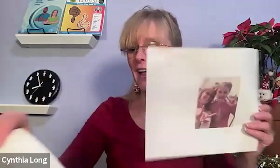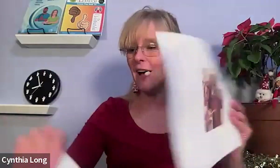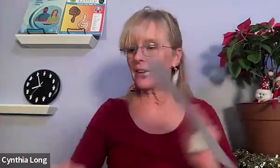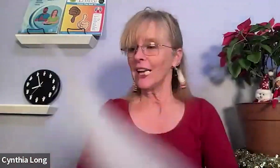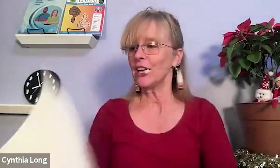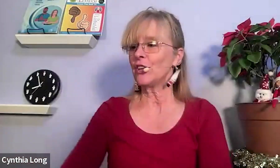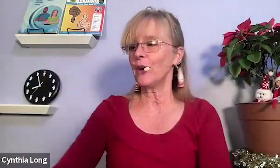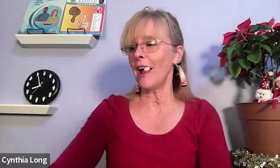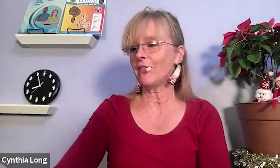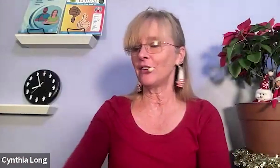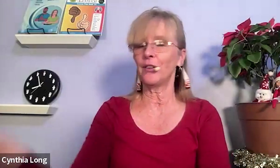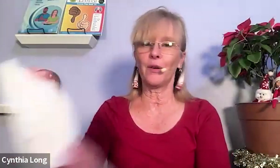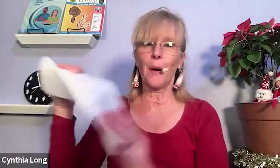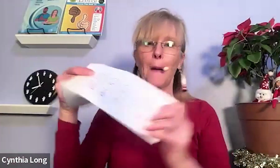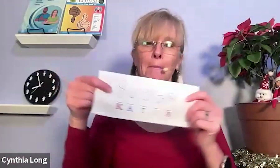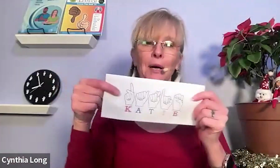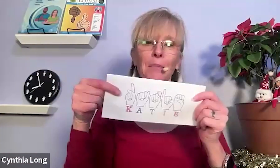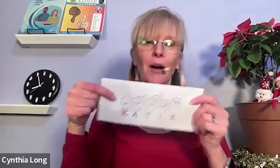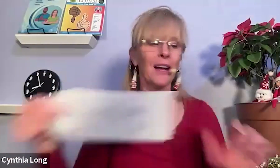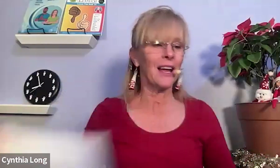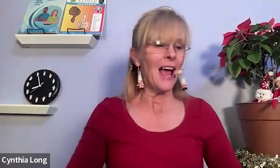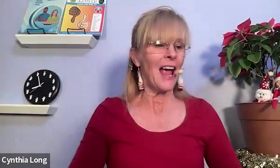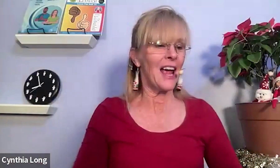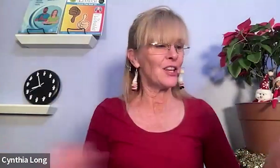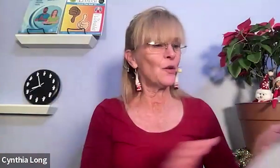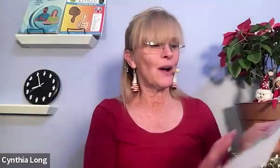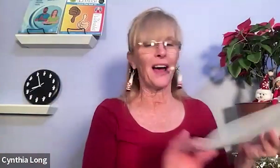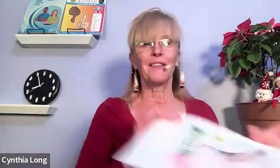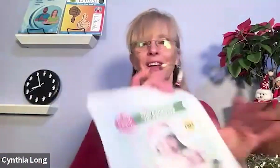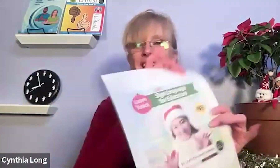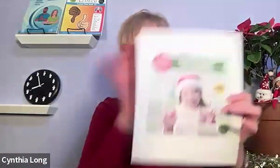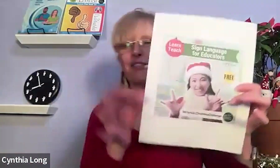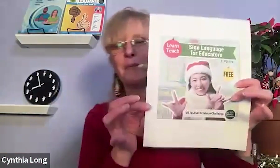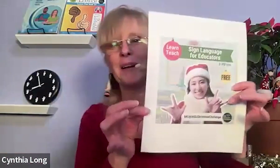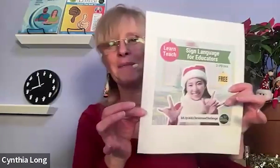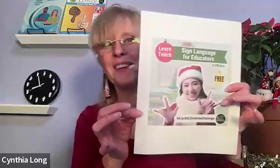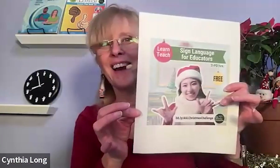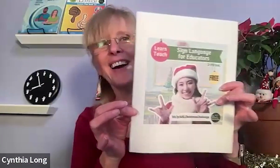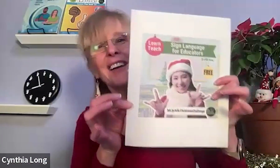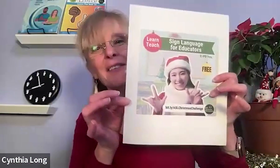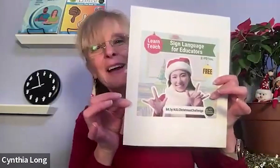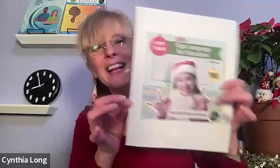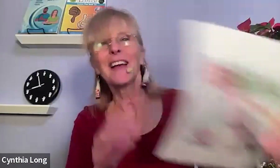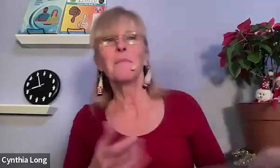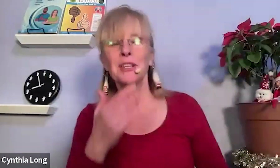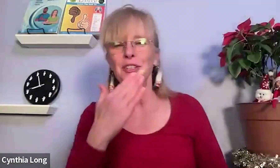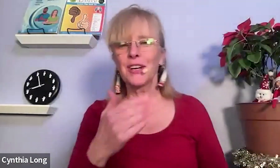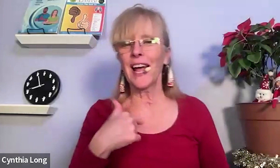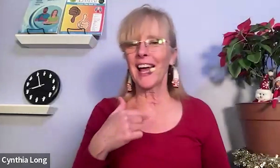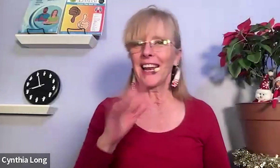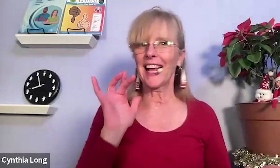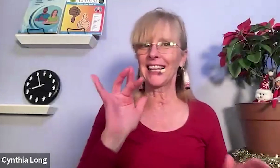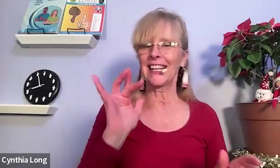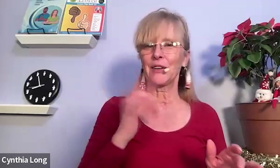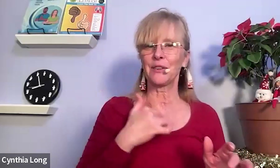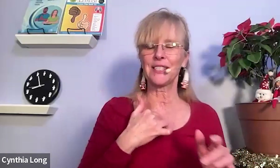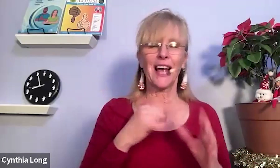out, you have your bookmark, and you have the freebie. All right, everybody, be sure and click those